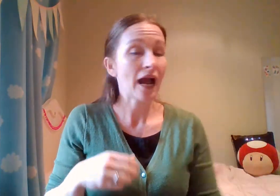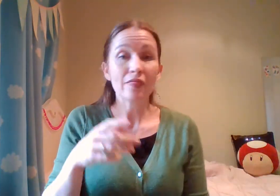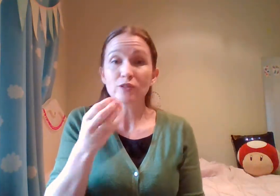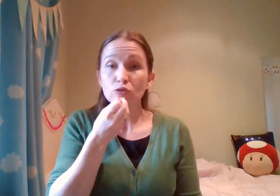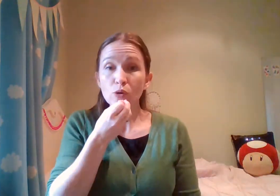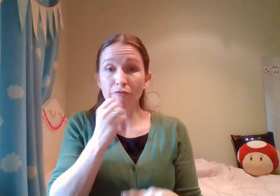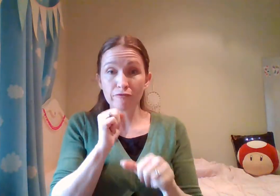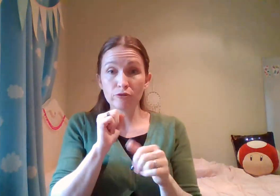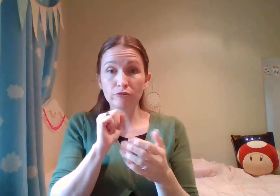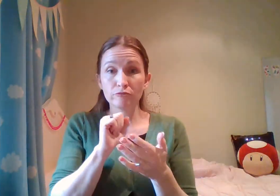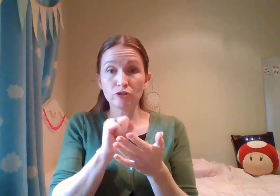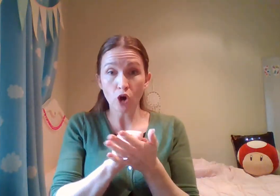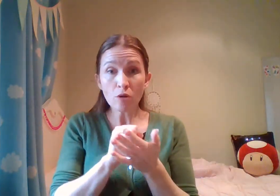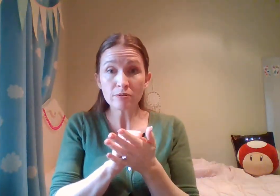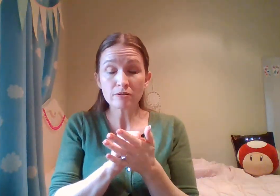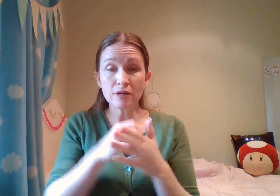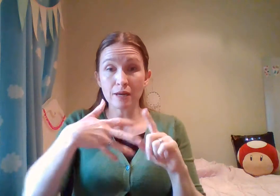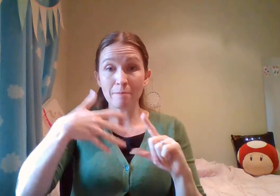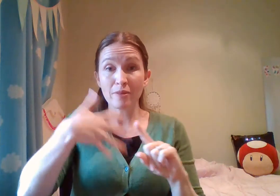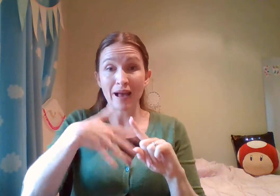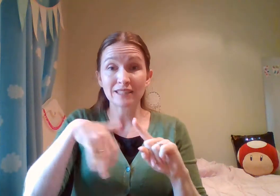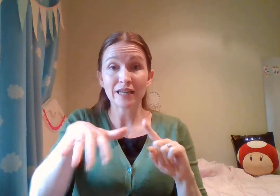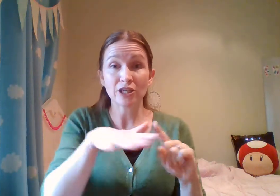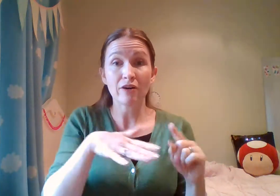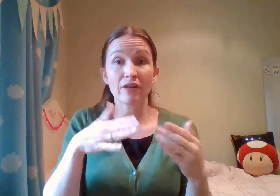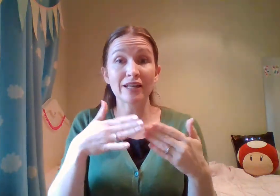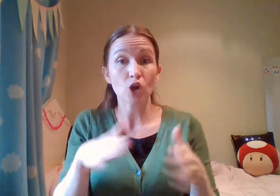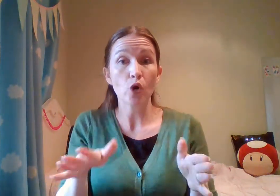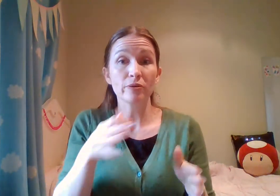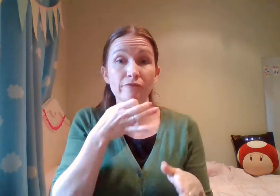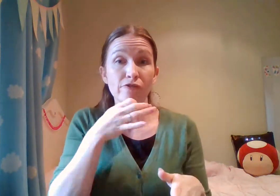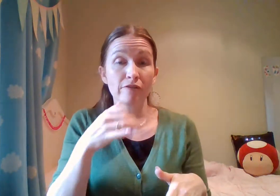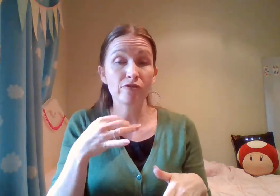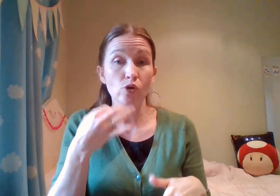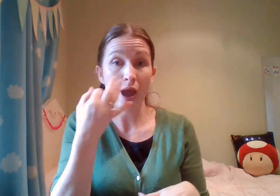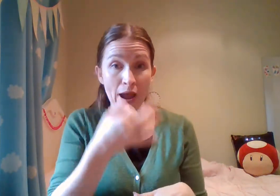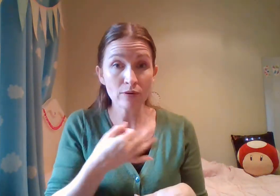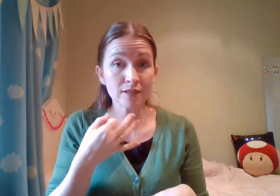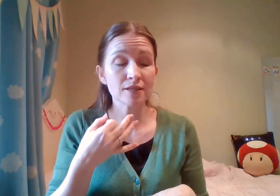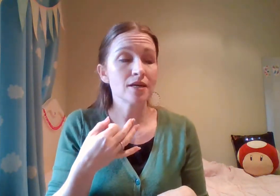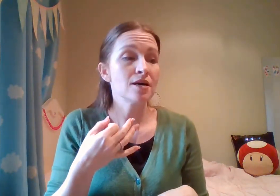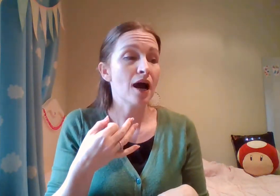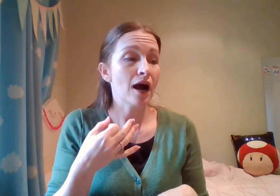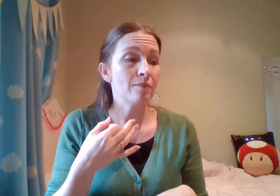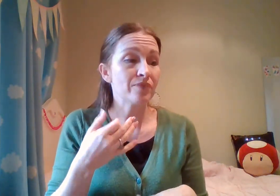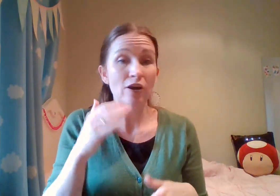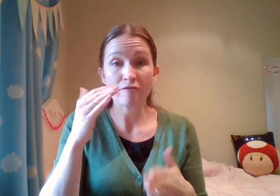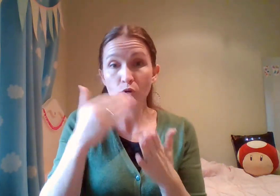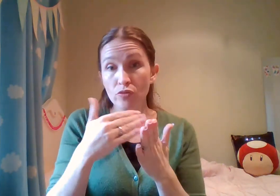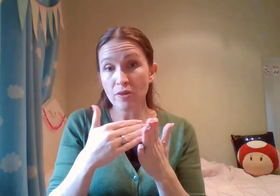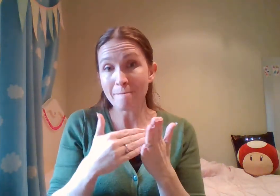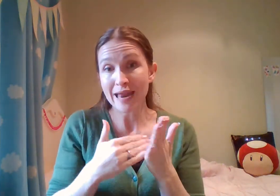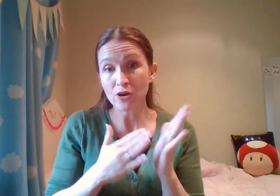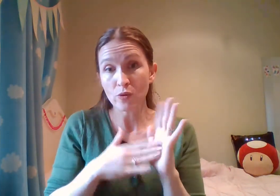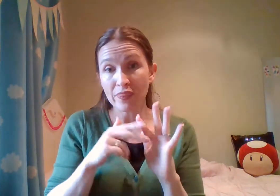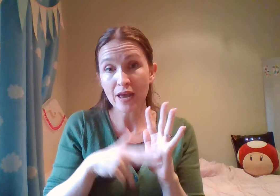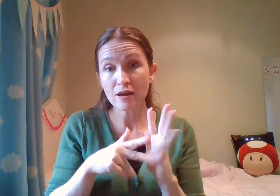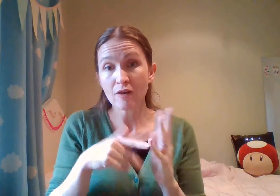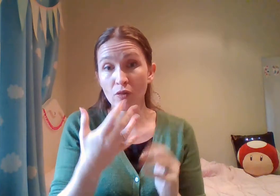There's also a food shop in the backstage area that's open for a few hours. And I put the menu in there of what they